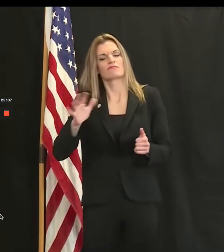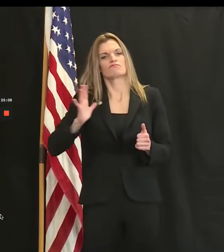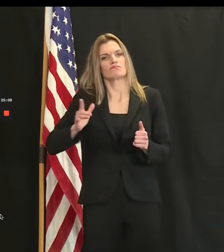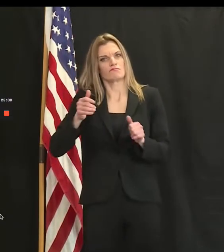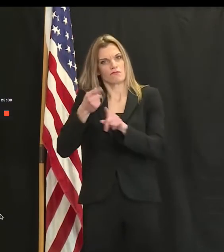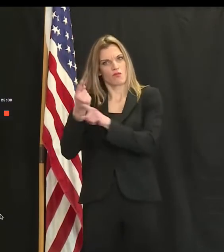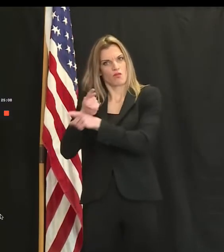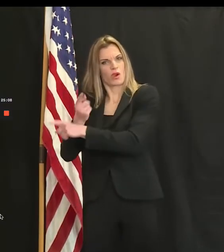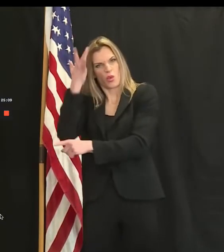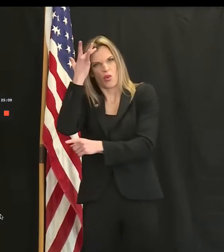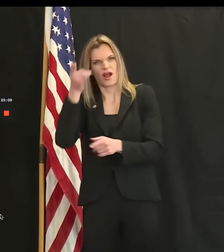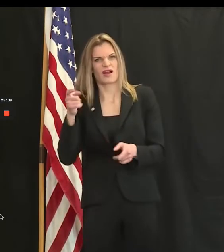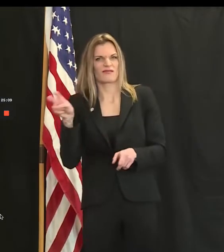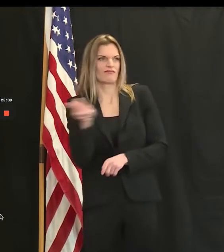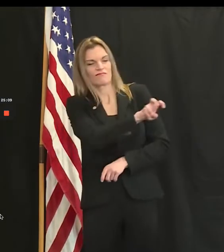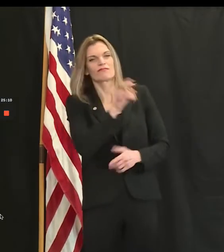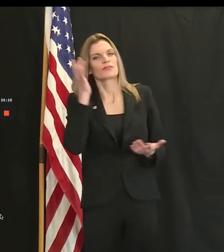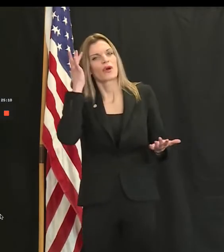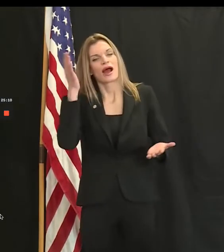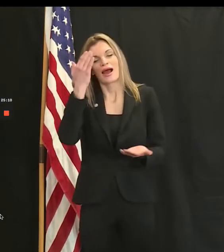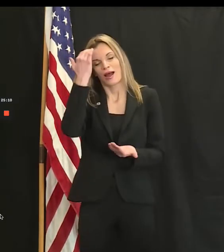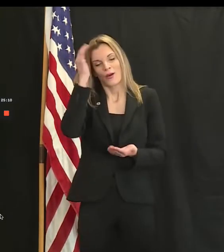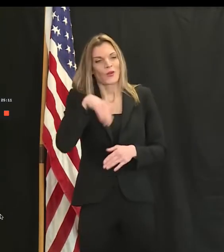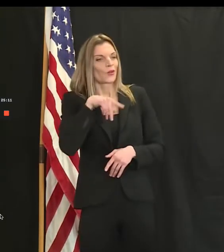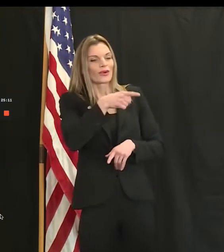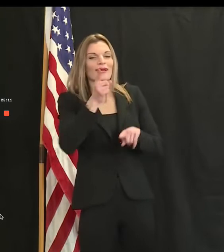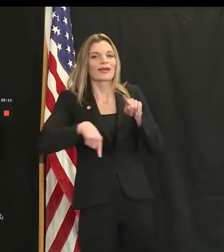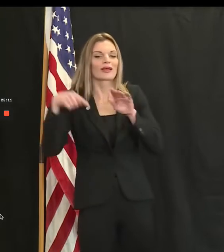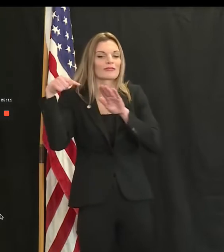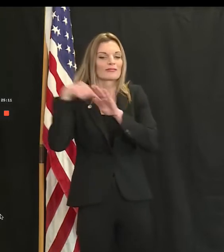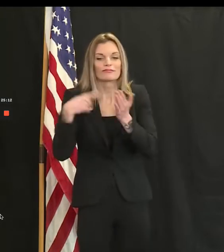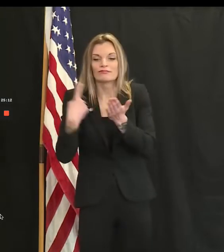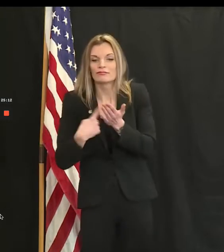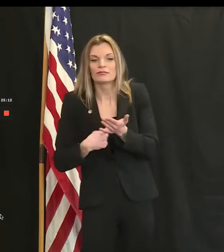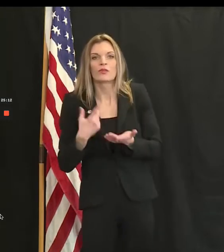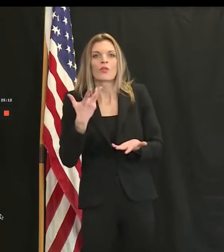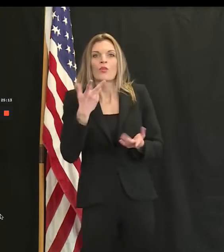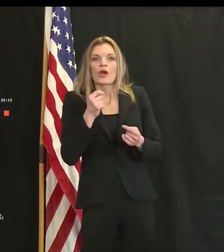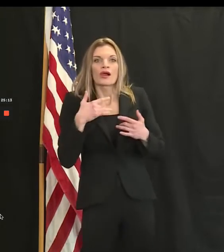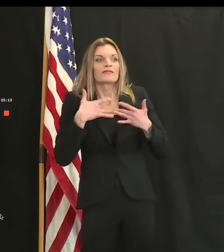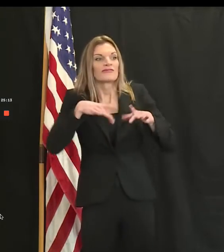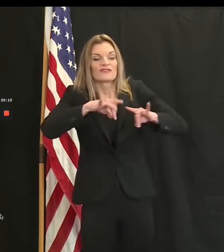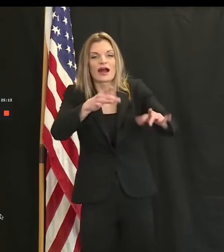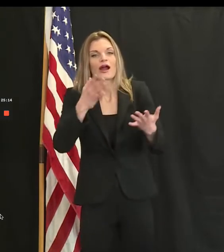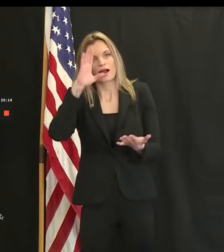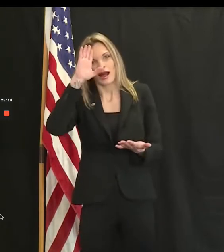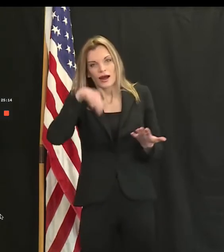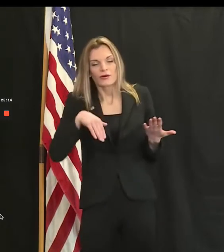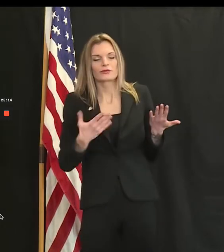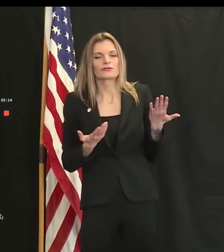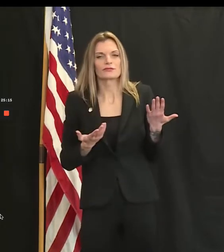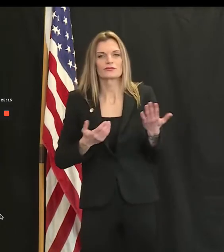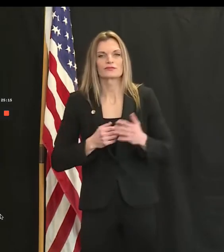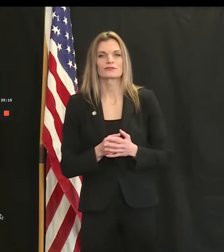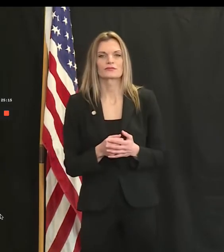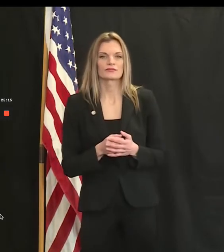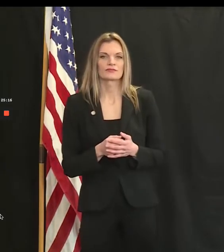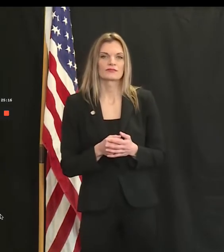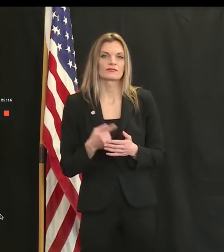General? I know you can't discuss certain specifics of the grand jury process, but was